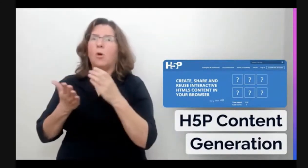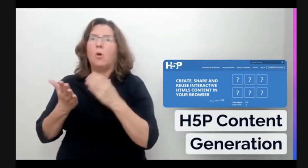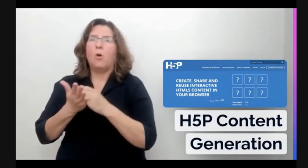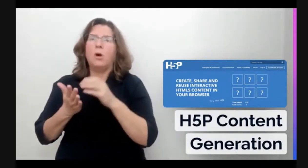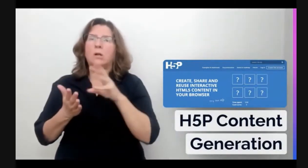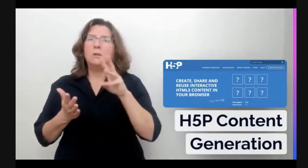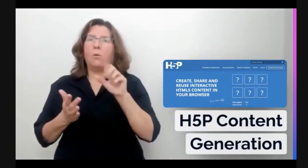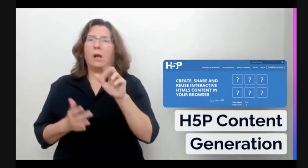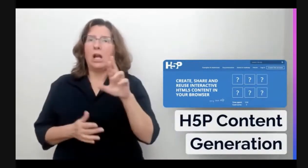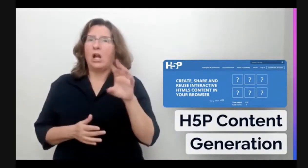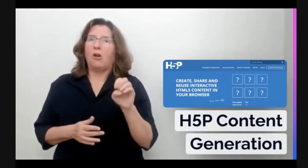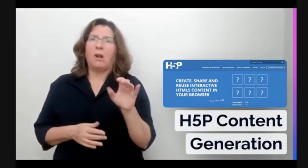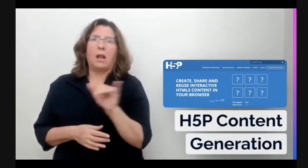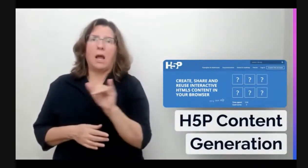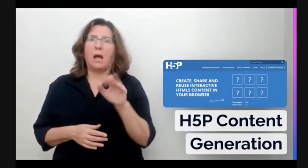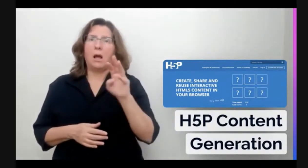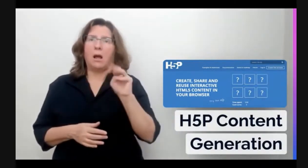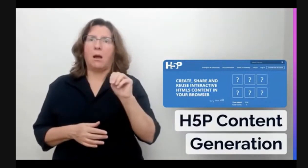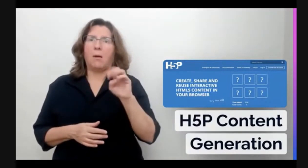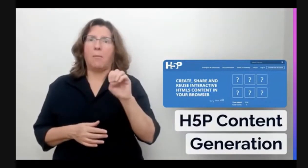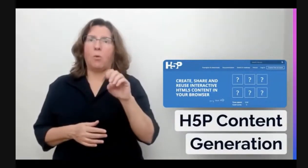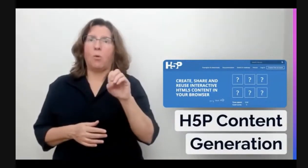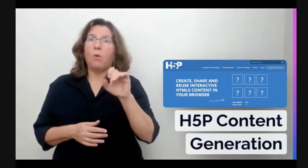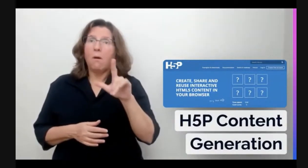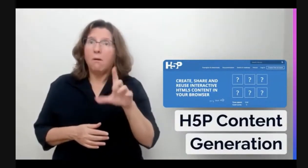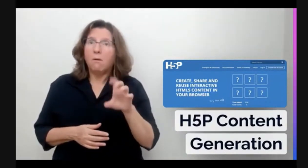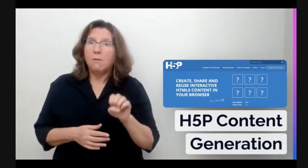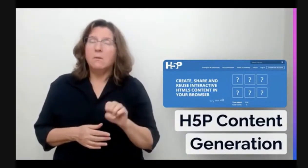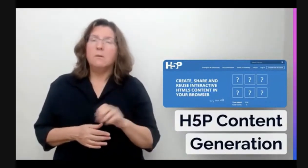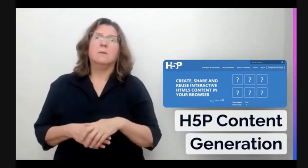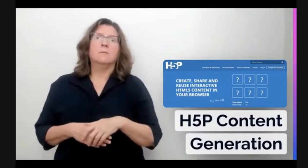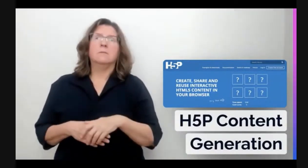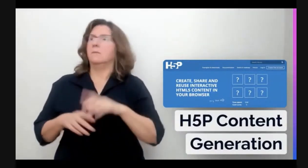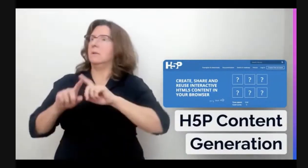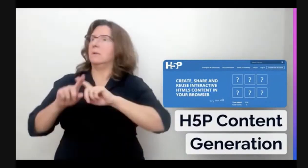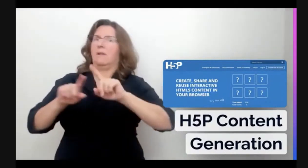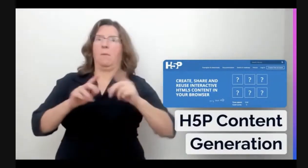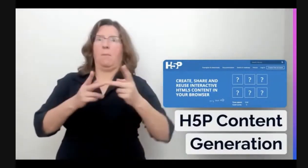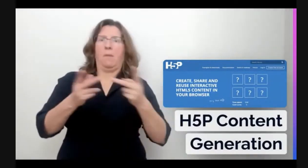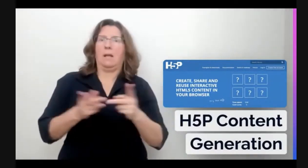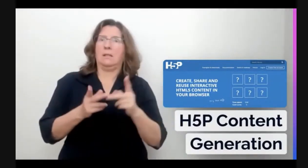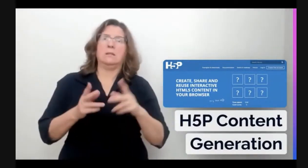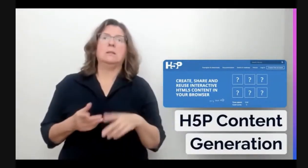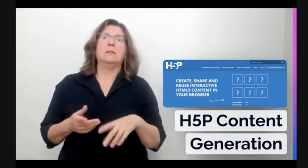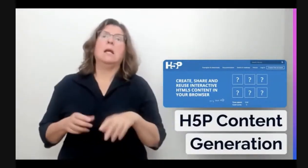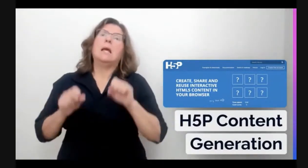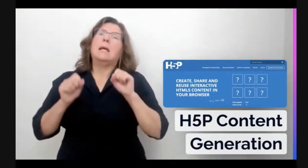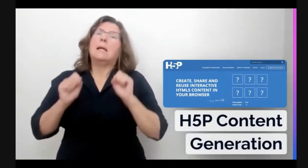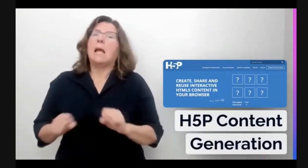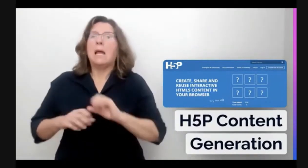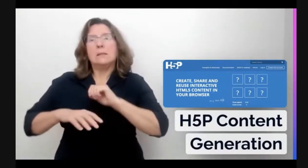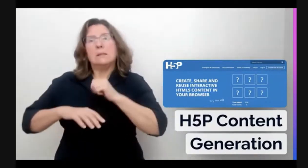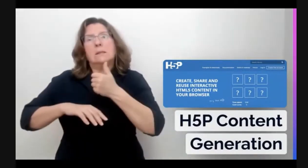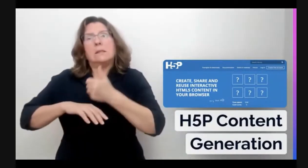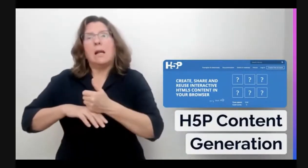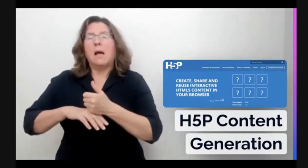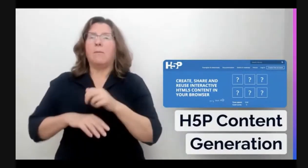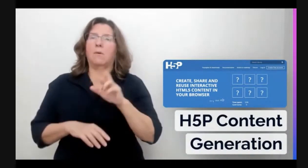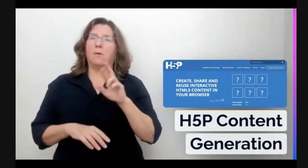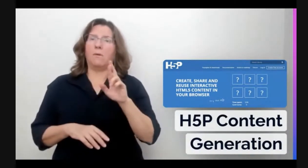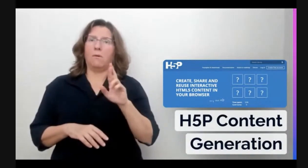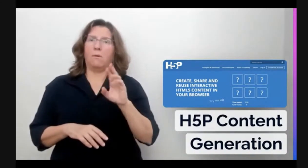Unlike PressBooks, H5P can use different systems such as Moodle courseware.